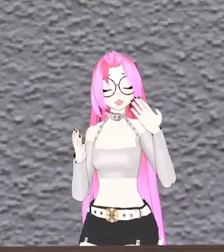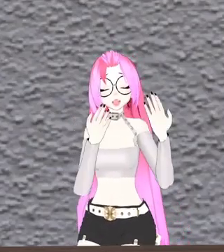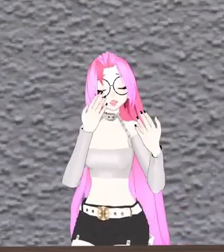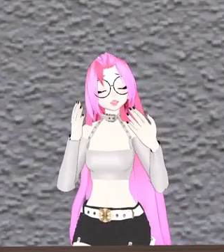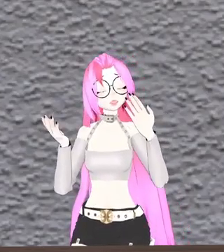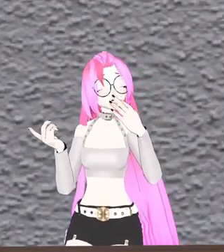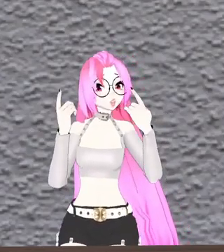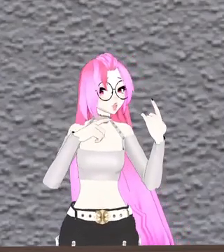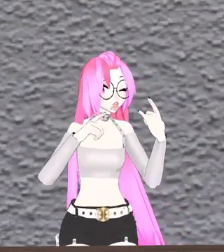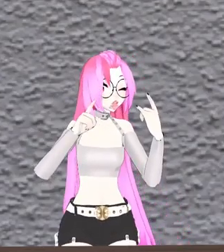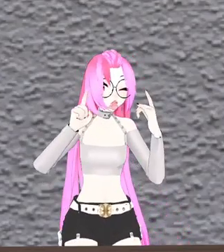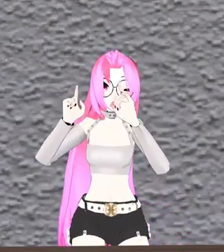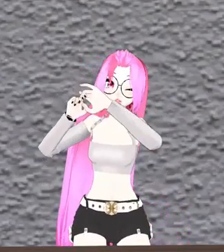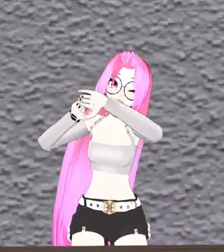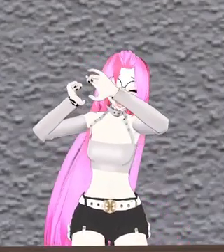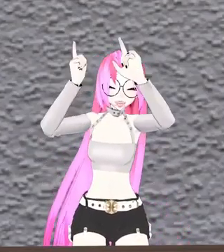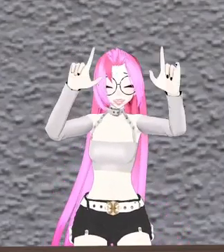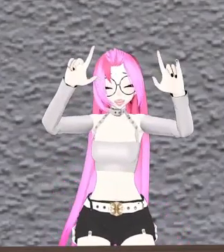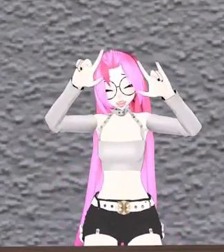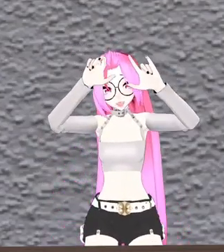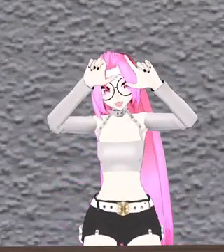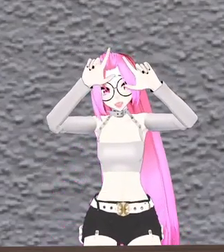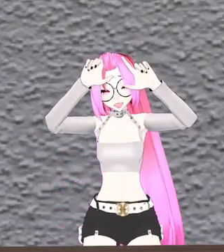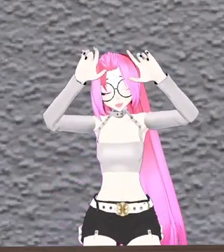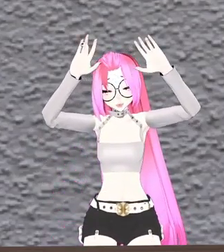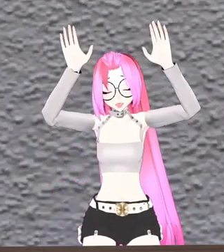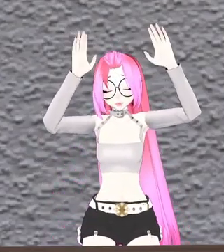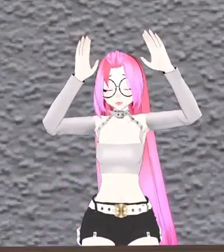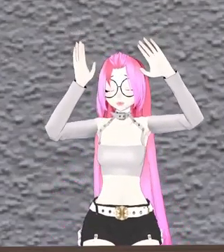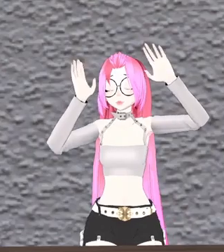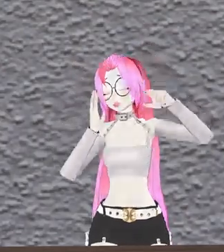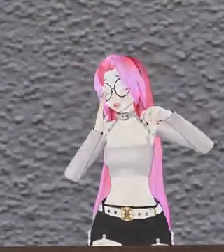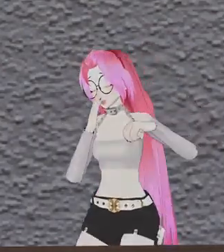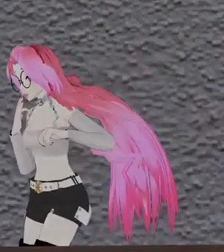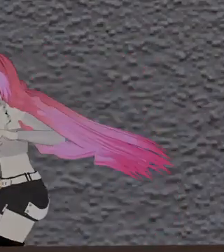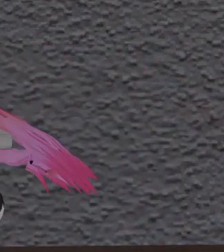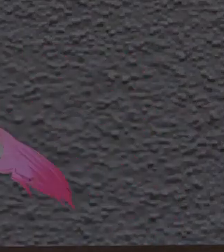thank you guys so much for coming. We can go and take a picture. Yay!